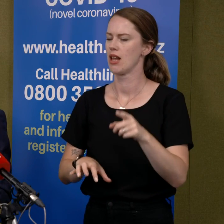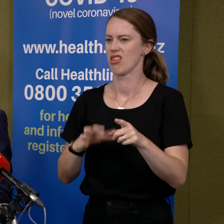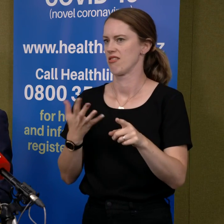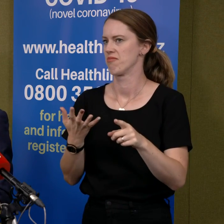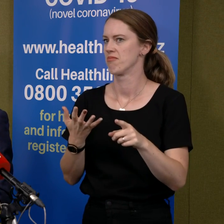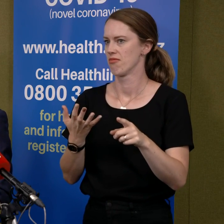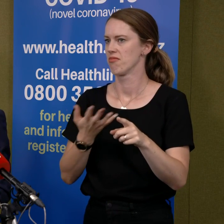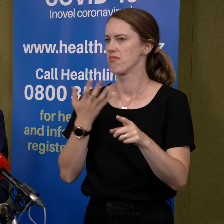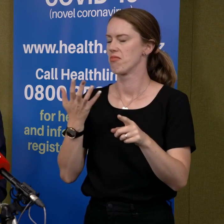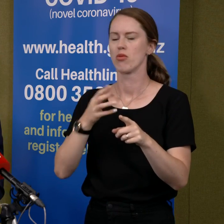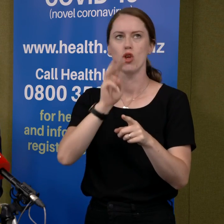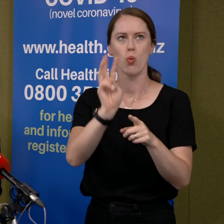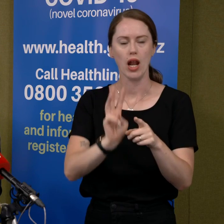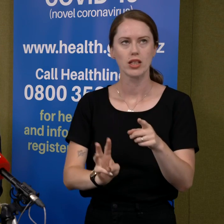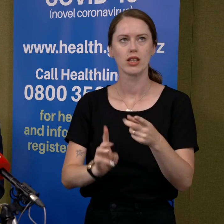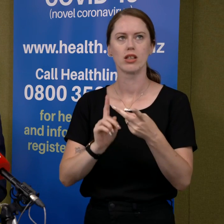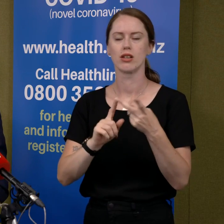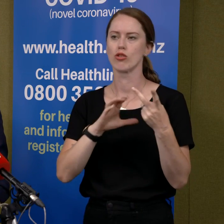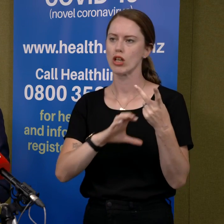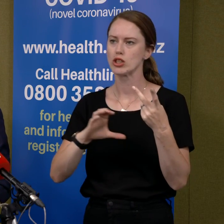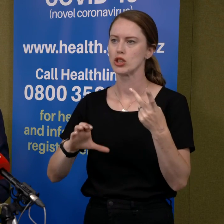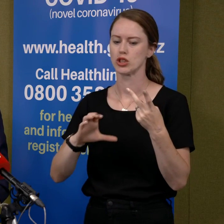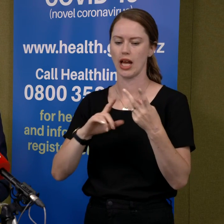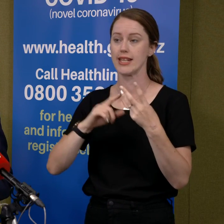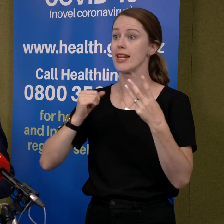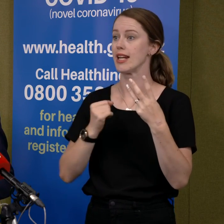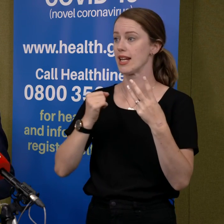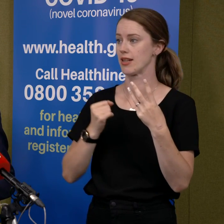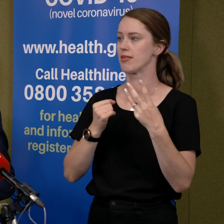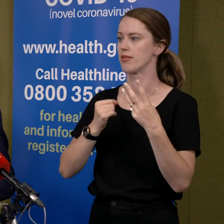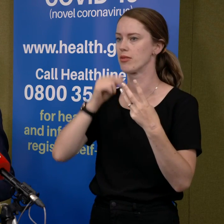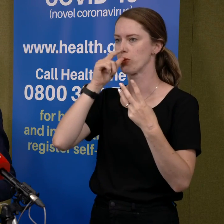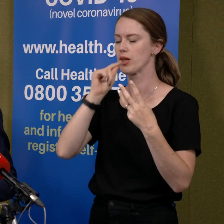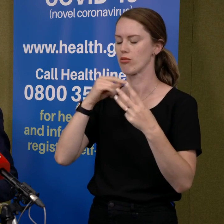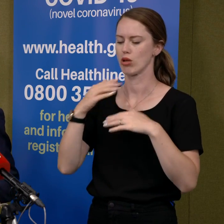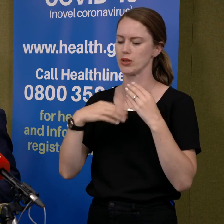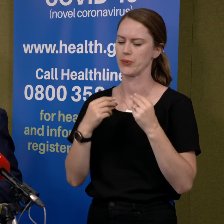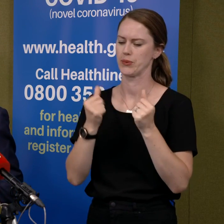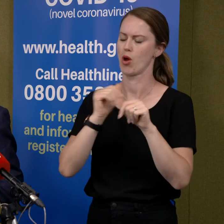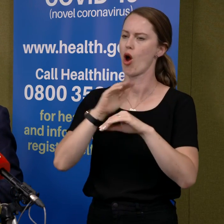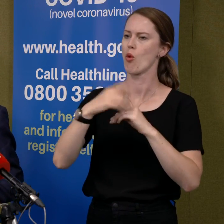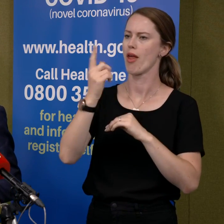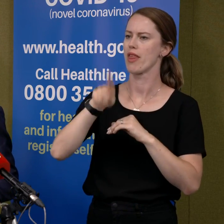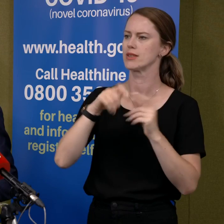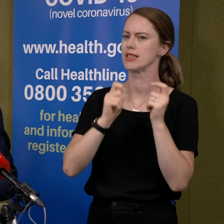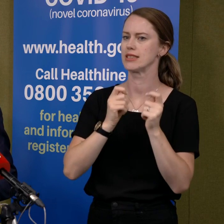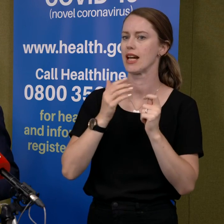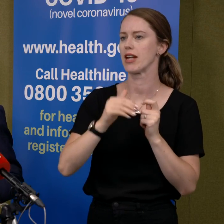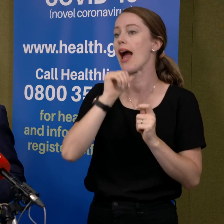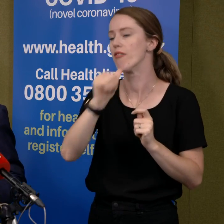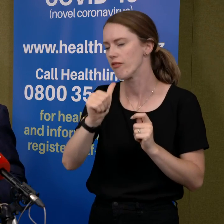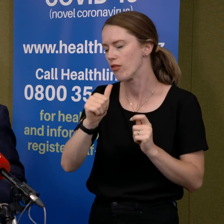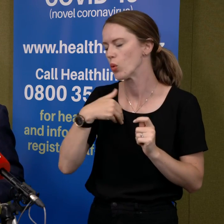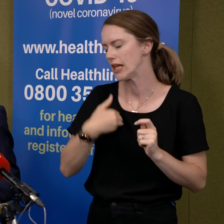in Wellington and in Christchurch and now in Dunedin, we're able to process well over 1,000 tests a day, should that